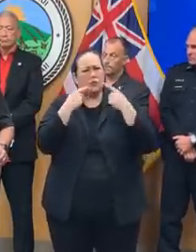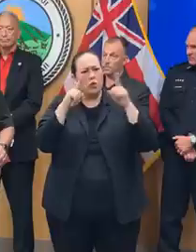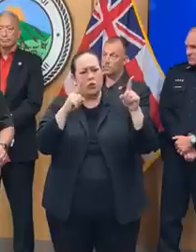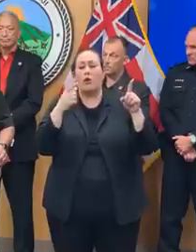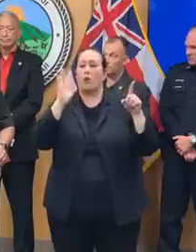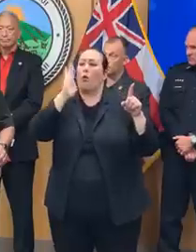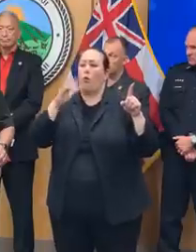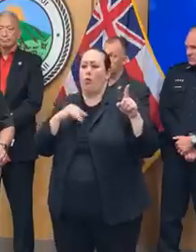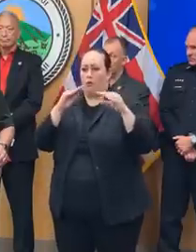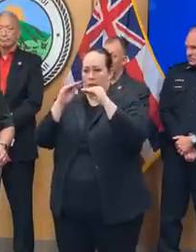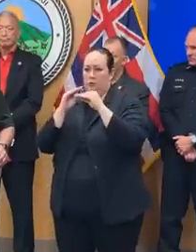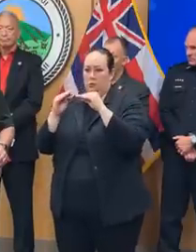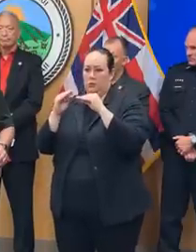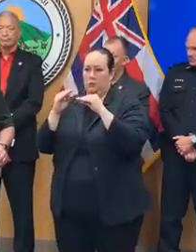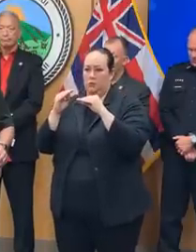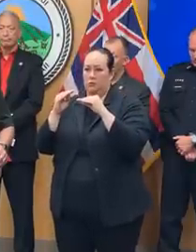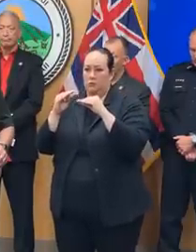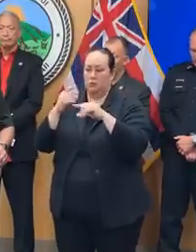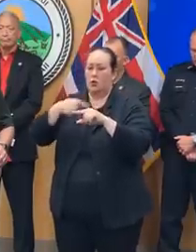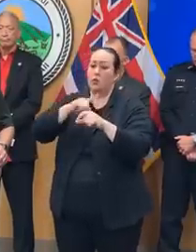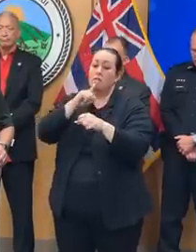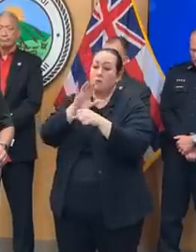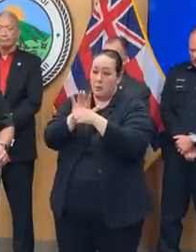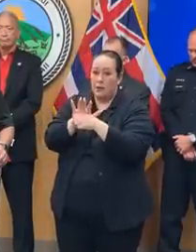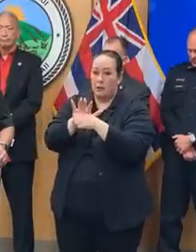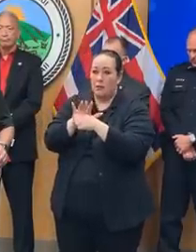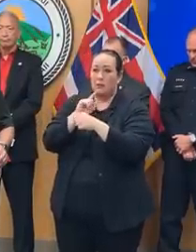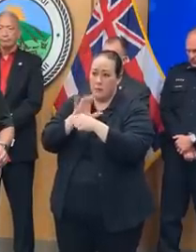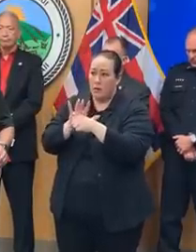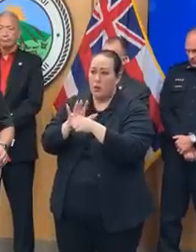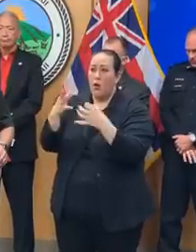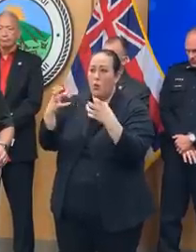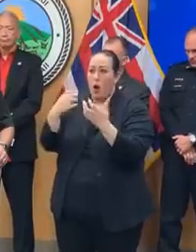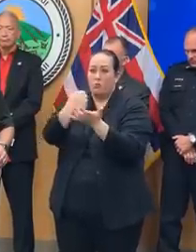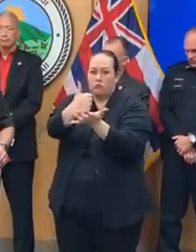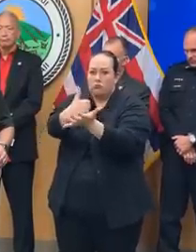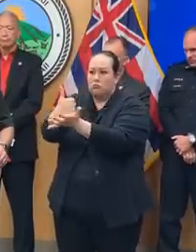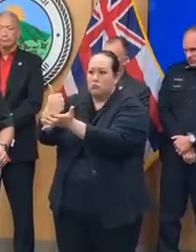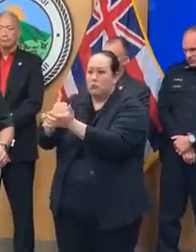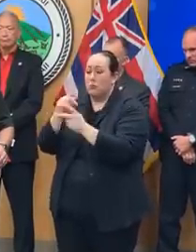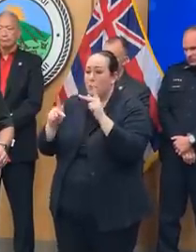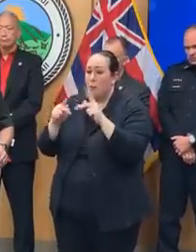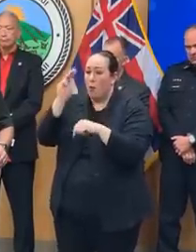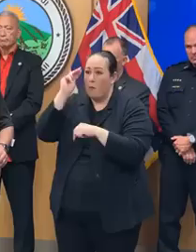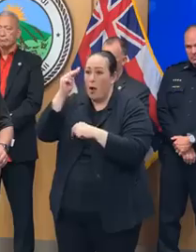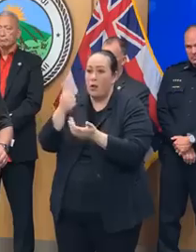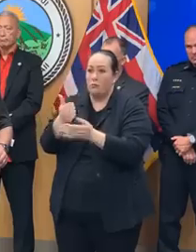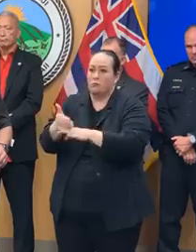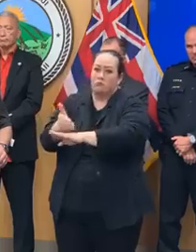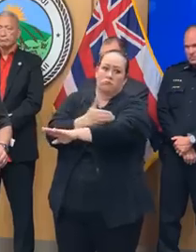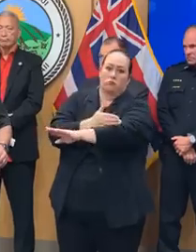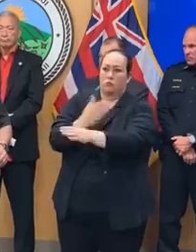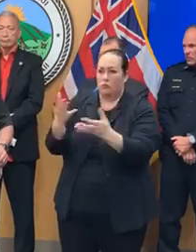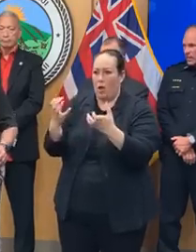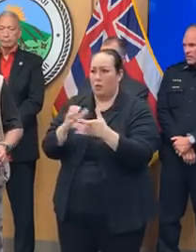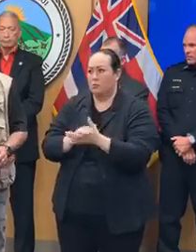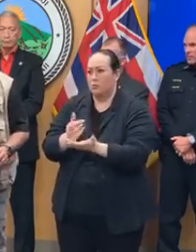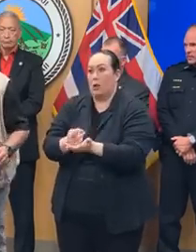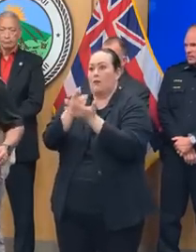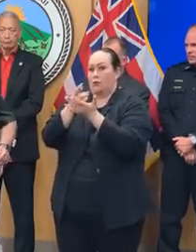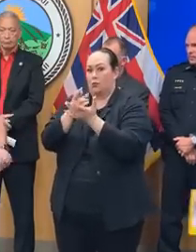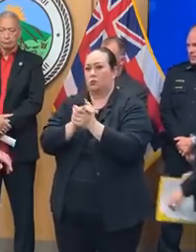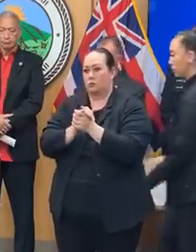But we are committed. We are committed to helping the people of Maui recover from this horrific event. Thank you very much.